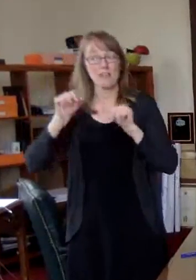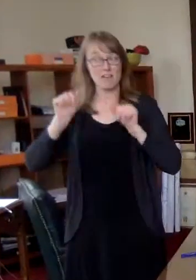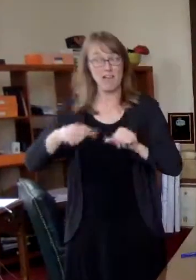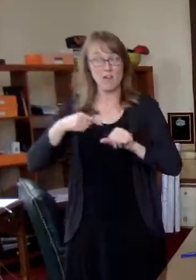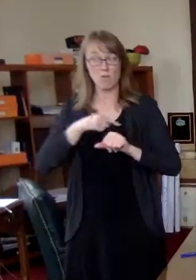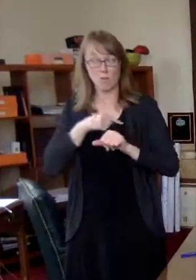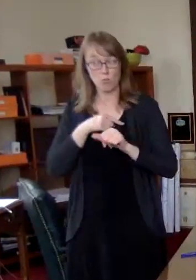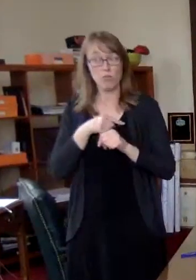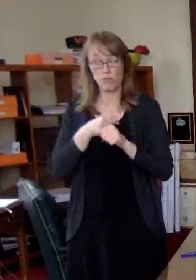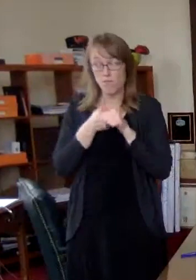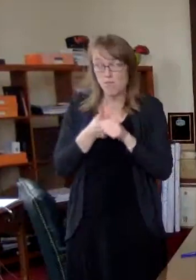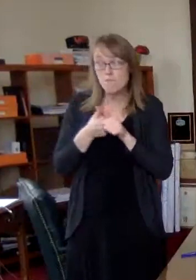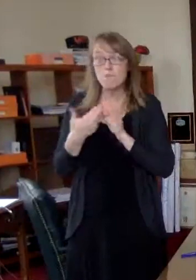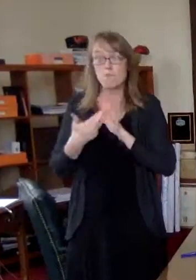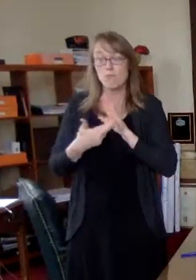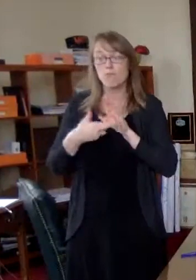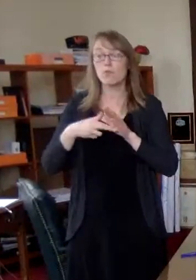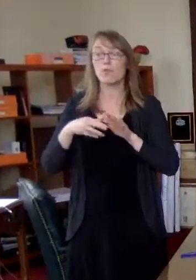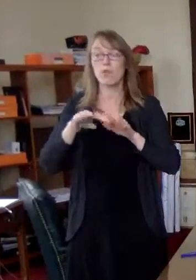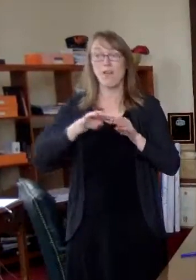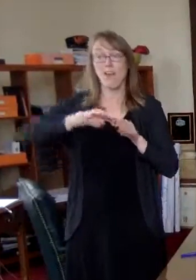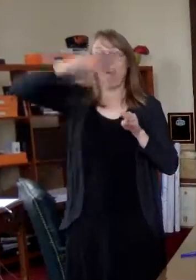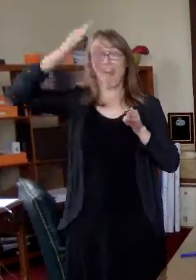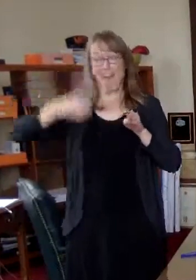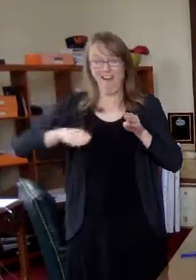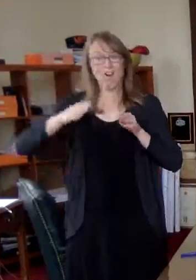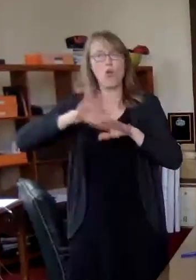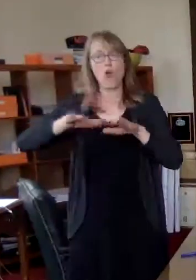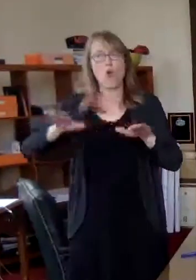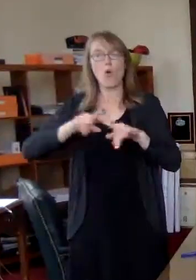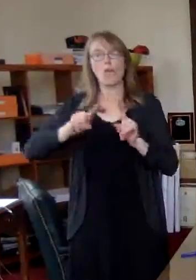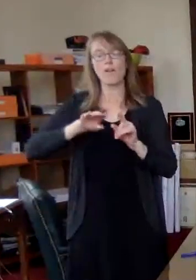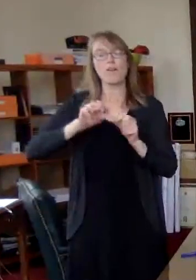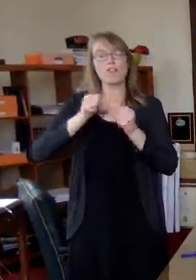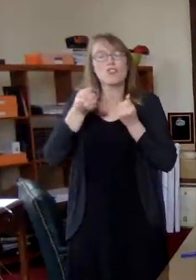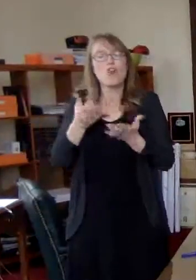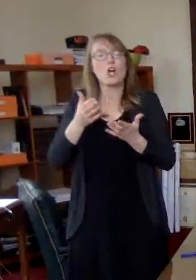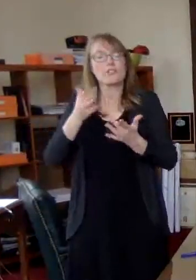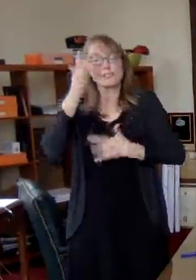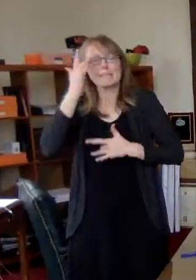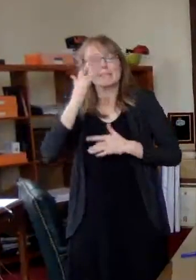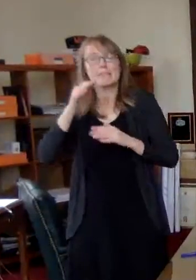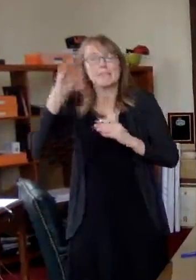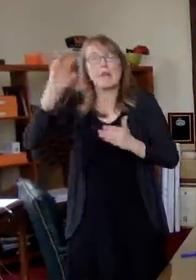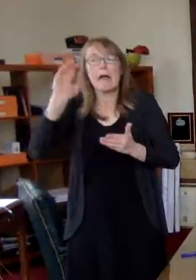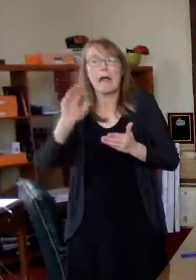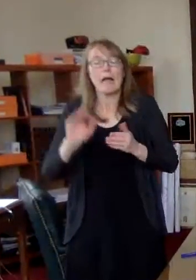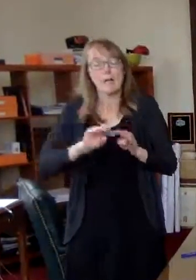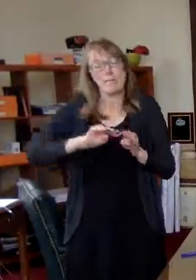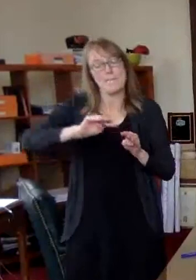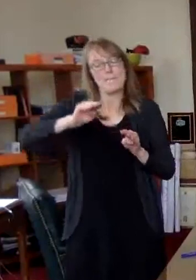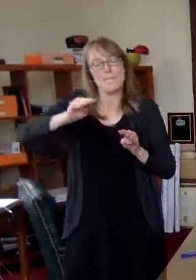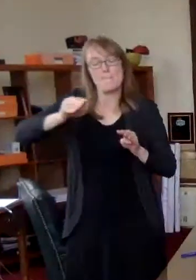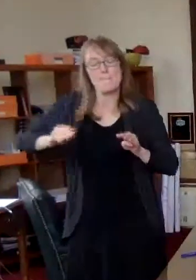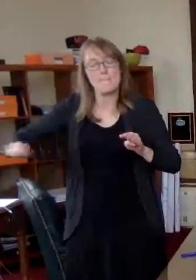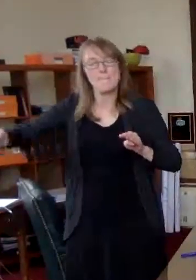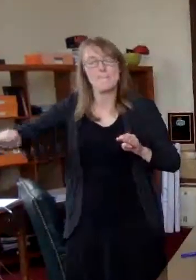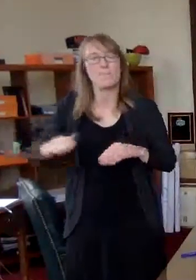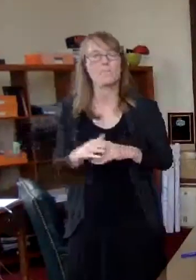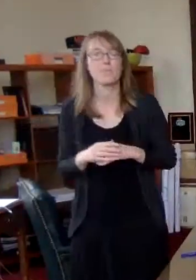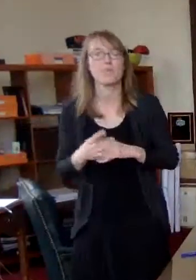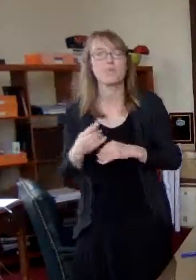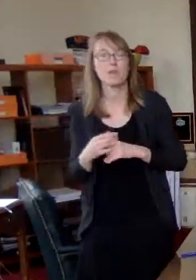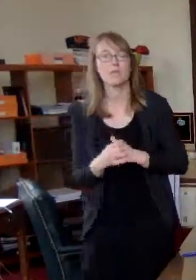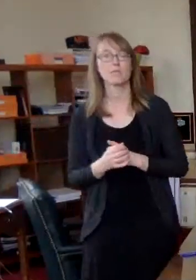Mayor Lucas took in Kansas City in issuing a stay-at-home order for all of Missouri? I do. I think there are 114 counties in